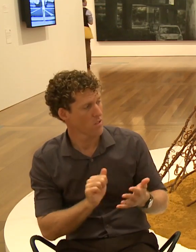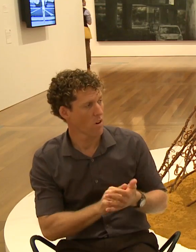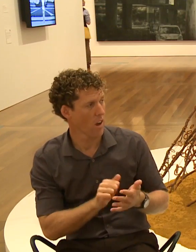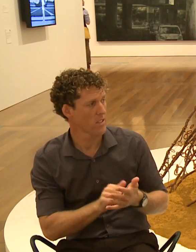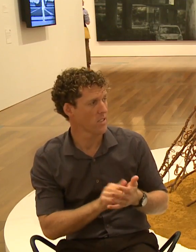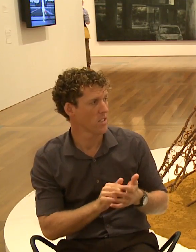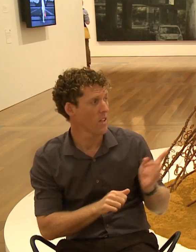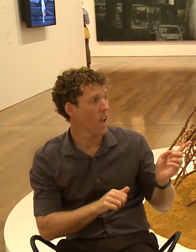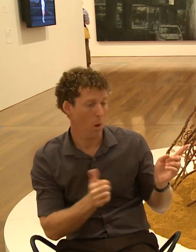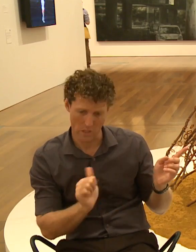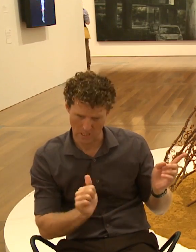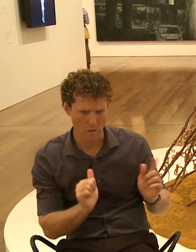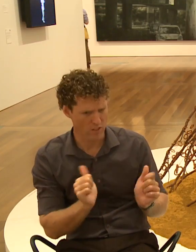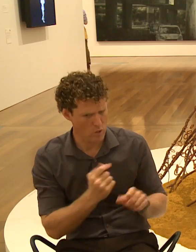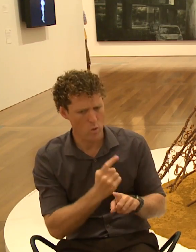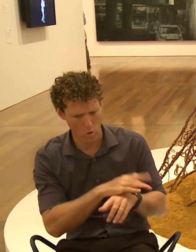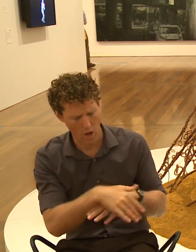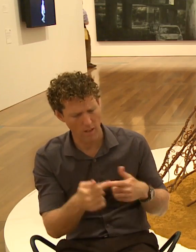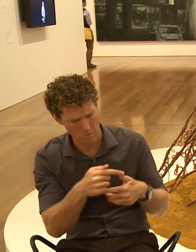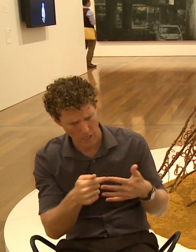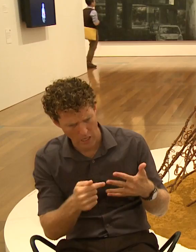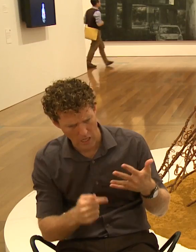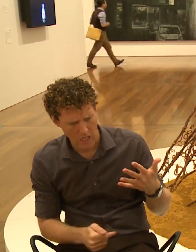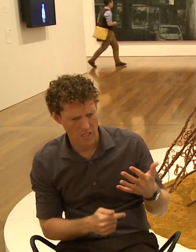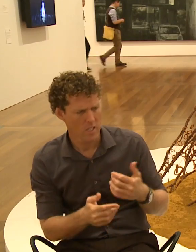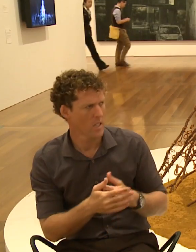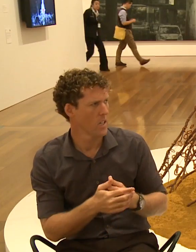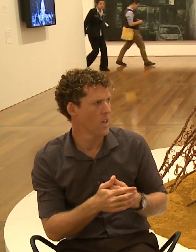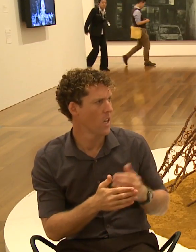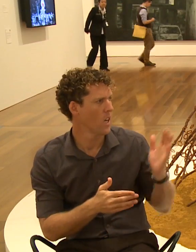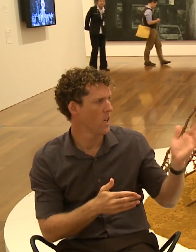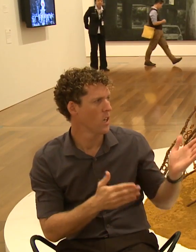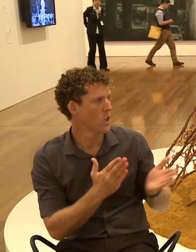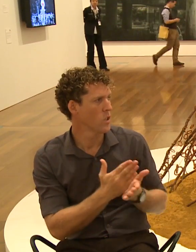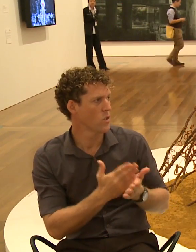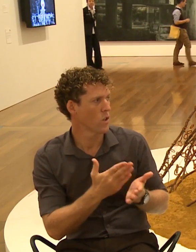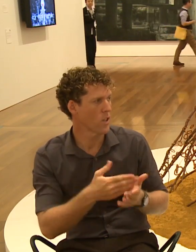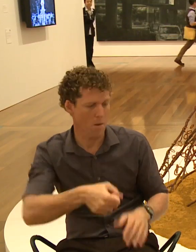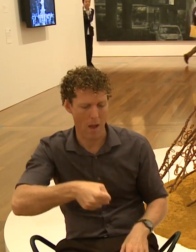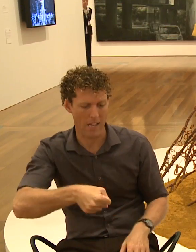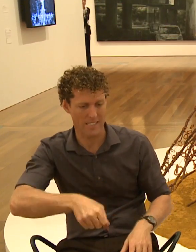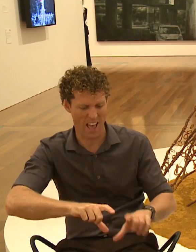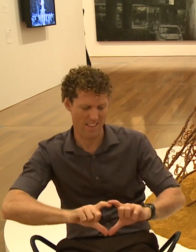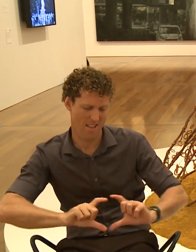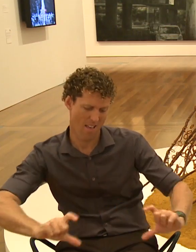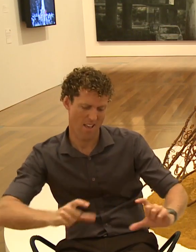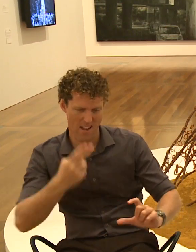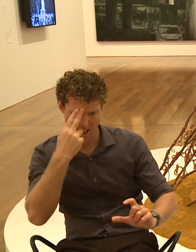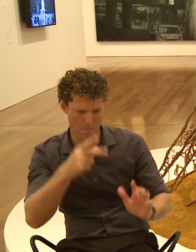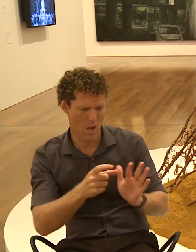And we did. Yeah, Yes. yeah, we did. Yeah. Yes. Matter of fact, the buckets were addressed to Diane Yeah.